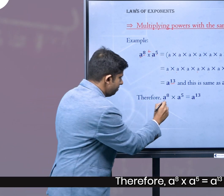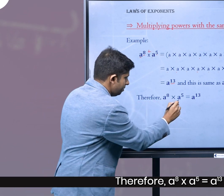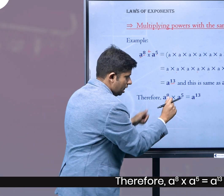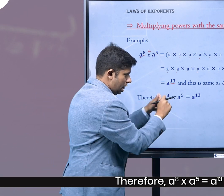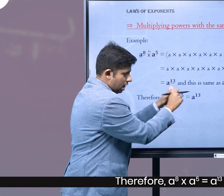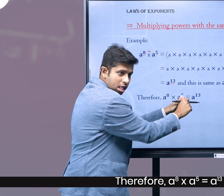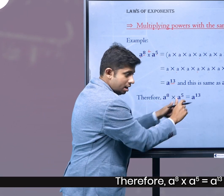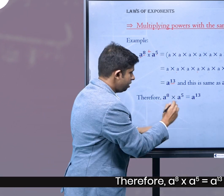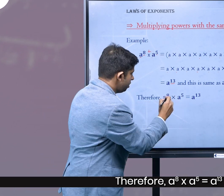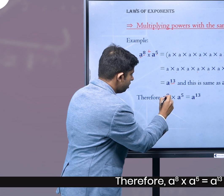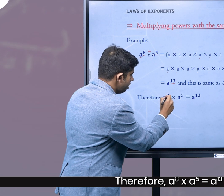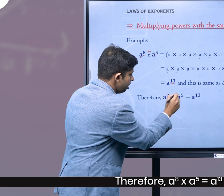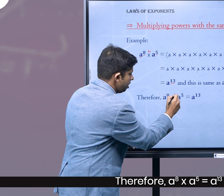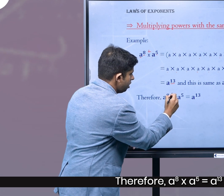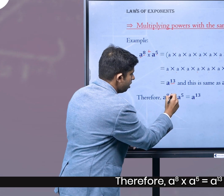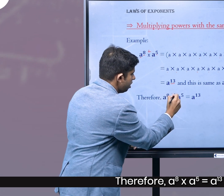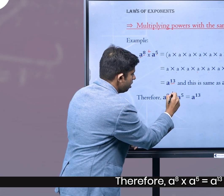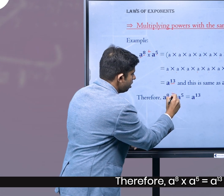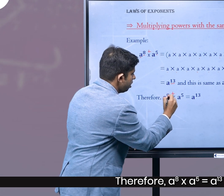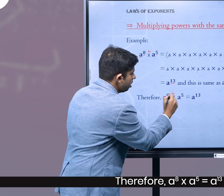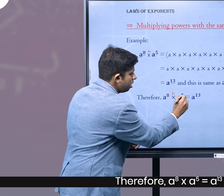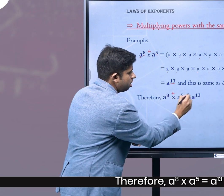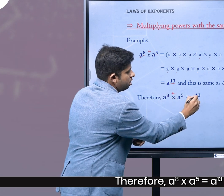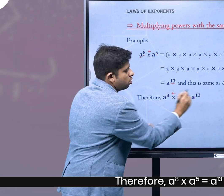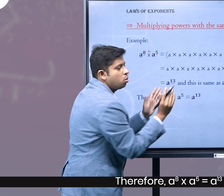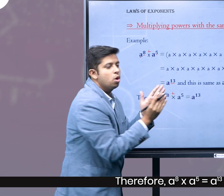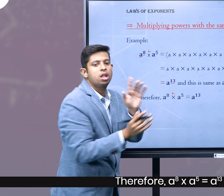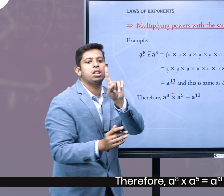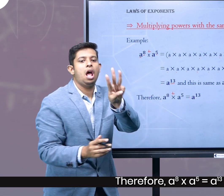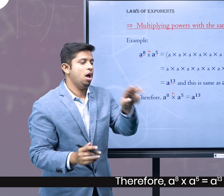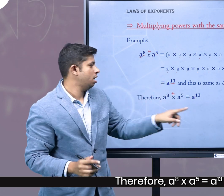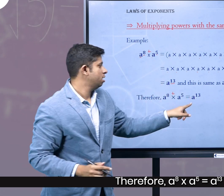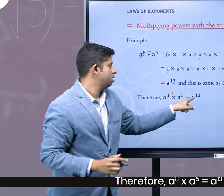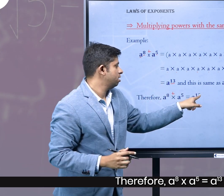equal to a to the power of 13.